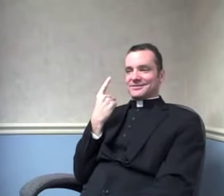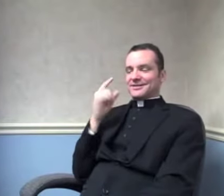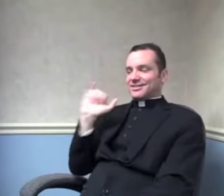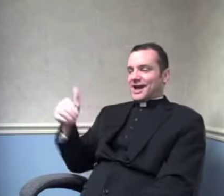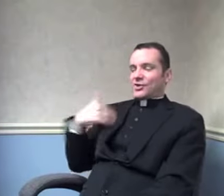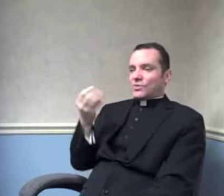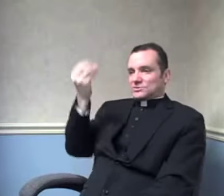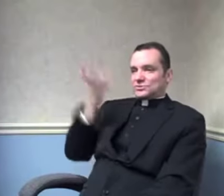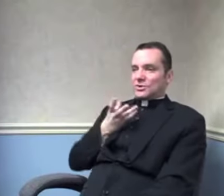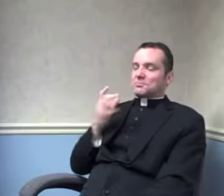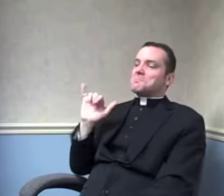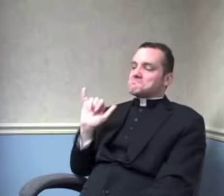never understood adoration.